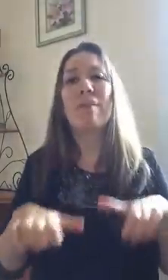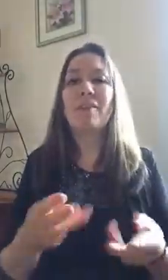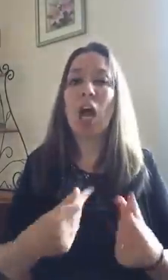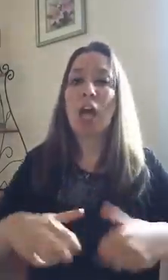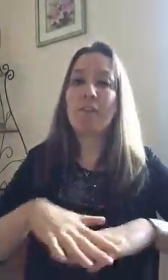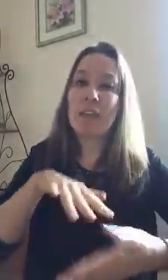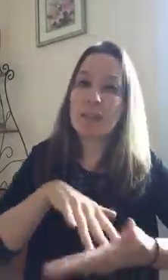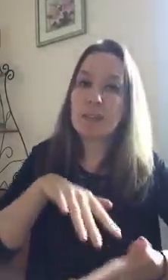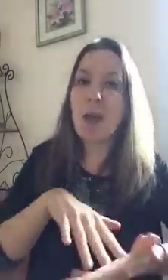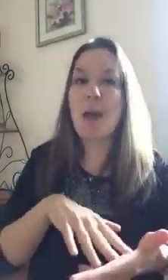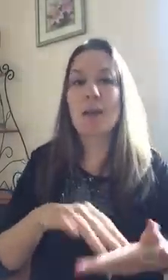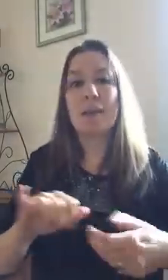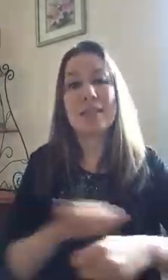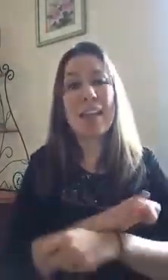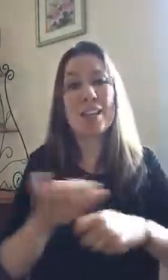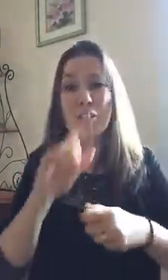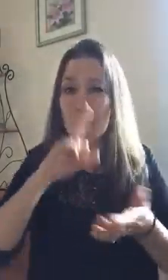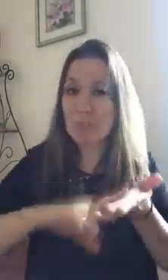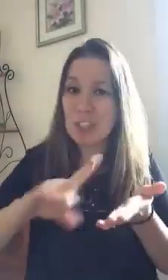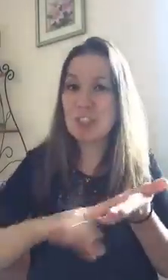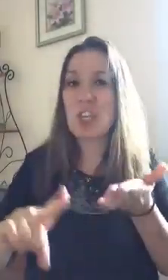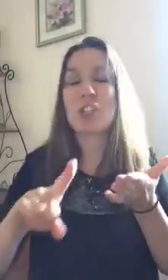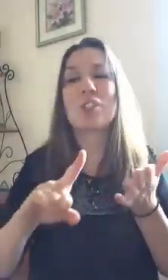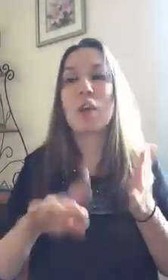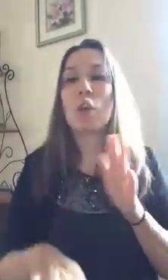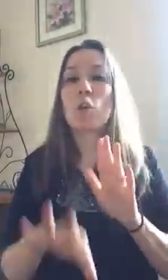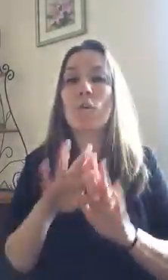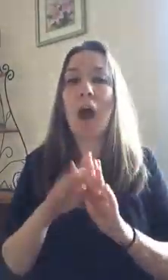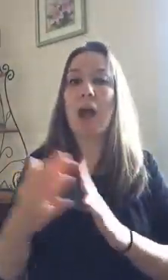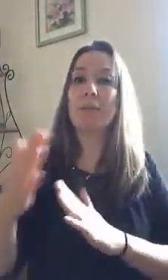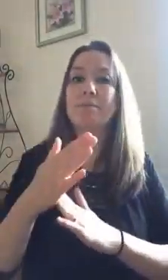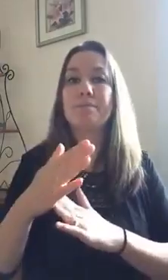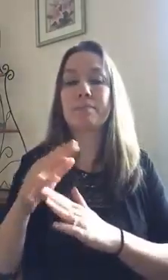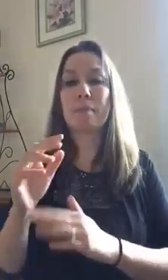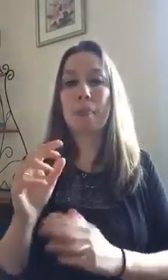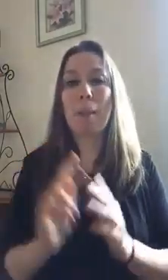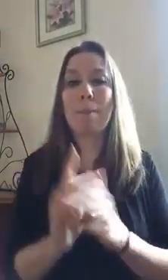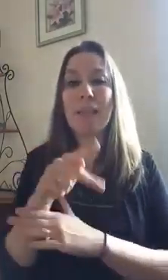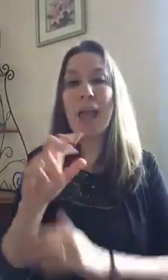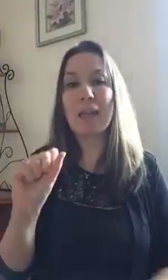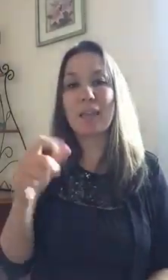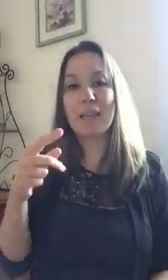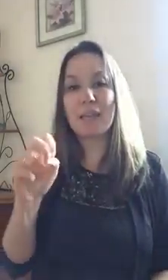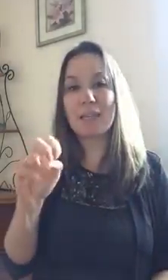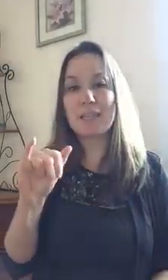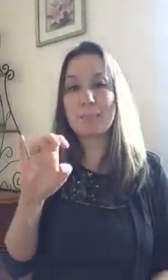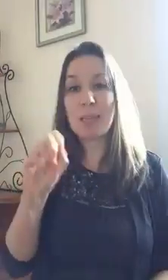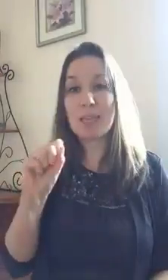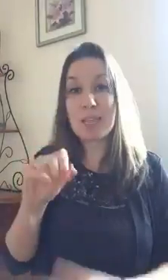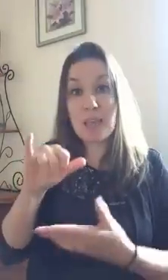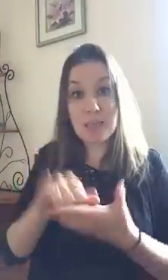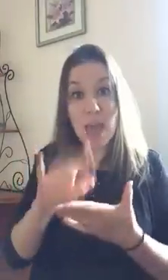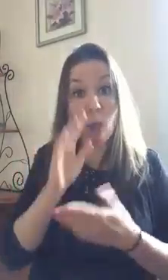to find the best possible plant species, which will in turn give them the highest